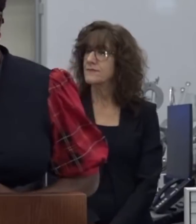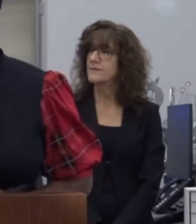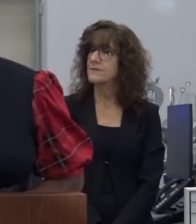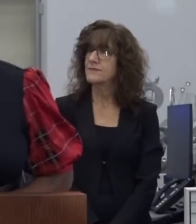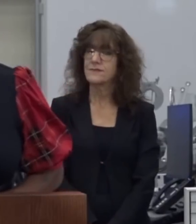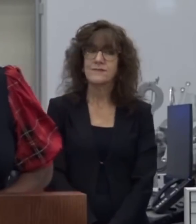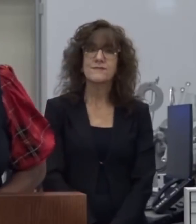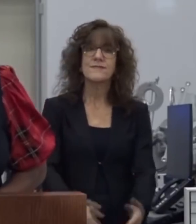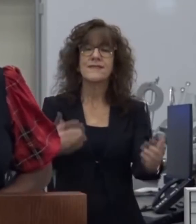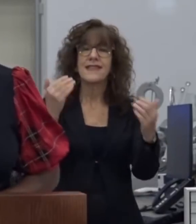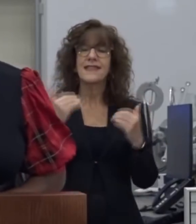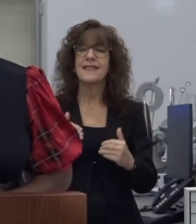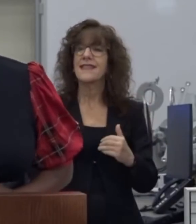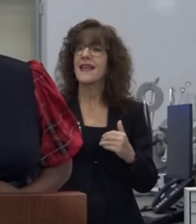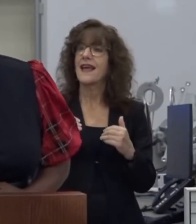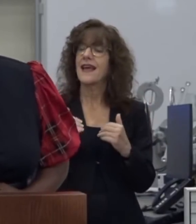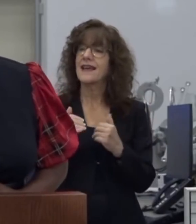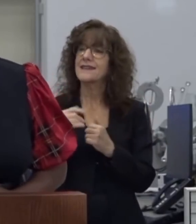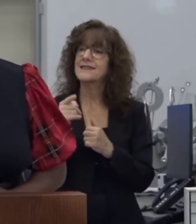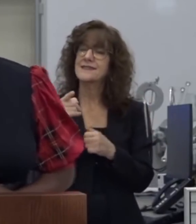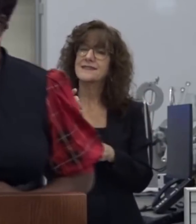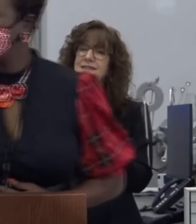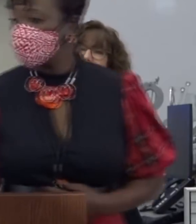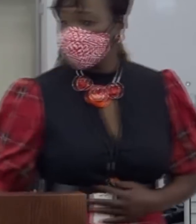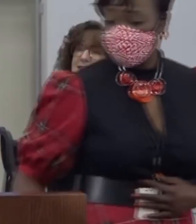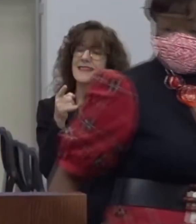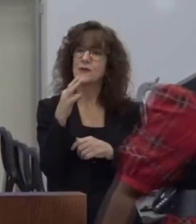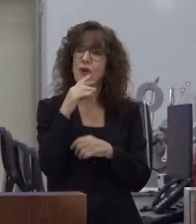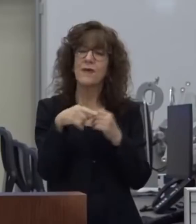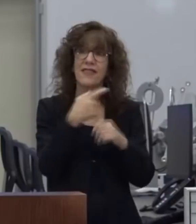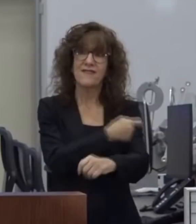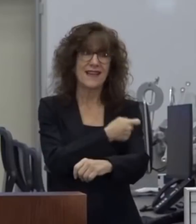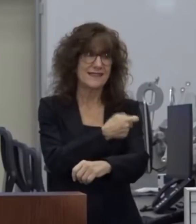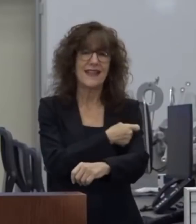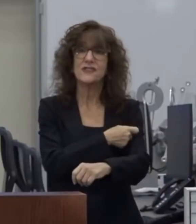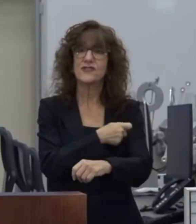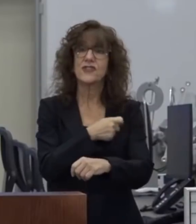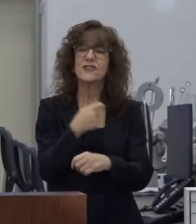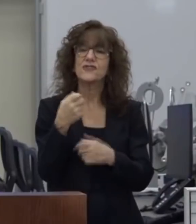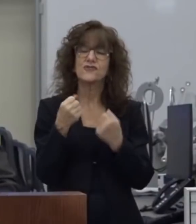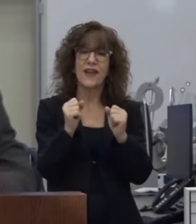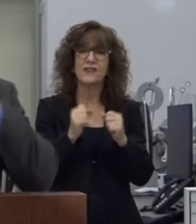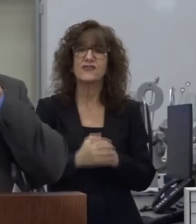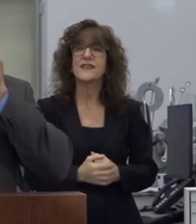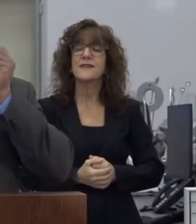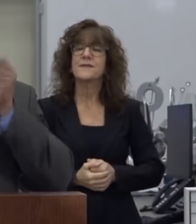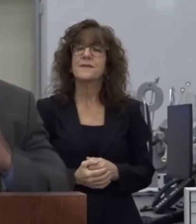So next we'll hear from Ronnie Gill, who's going to speak about the vaccination strategy. Good morning,